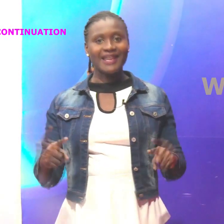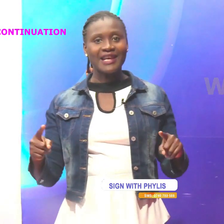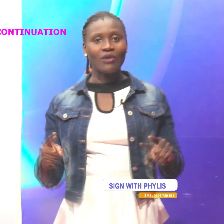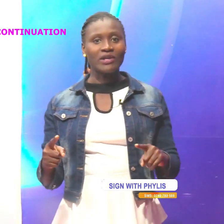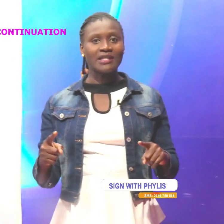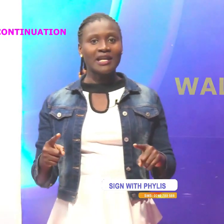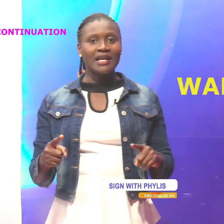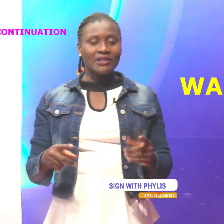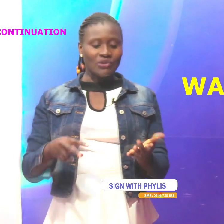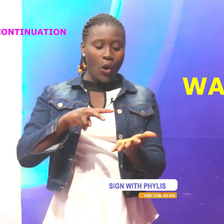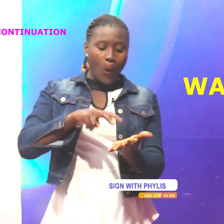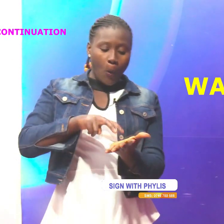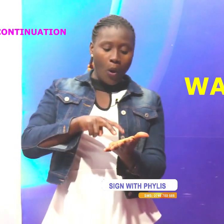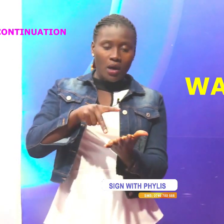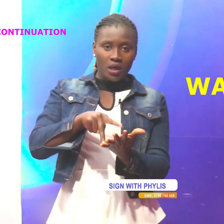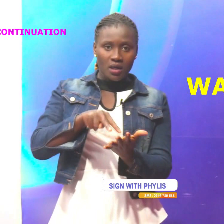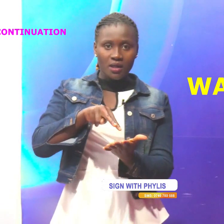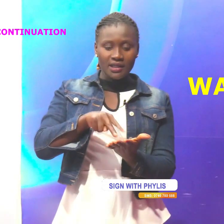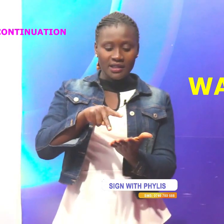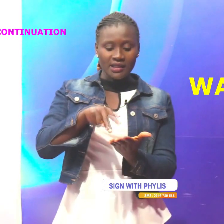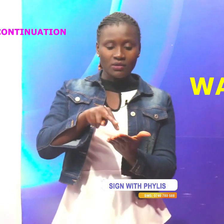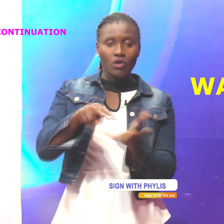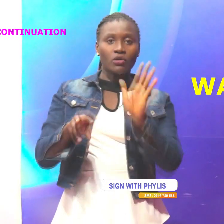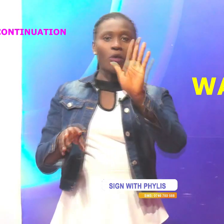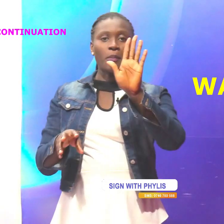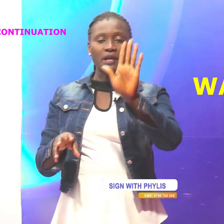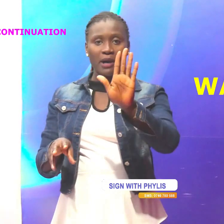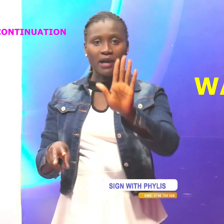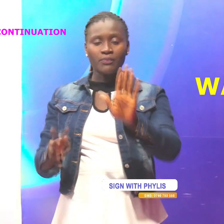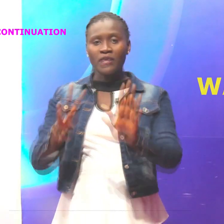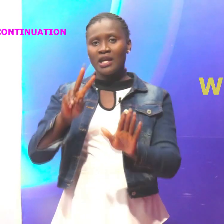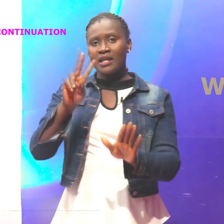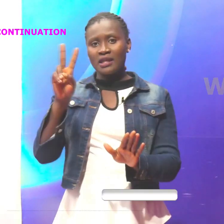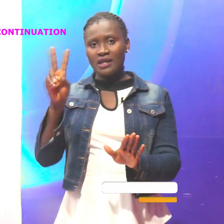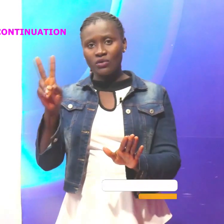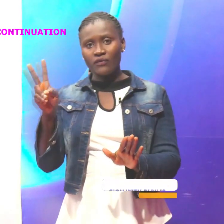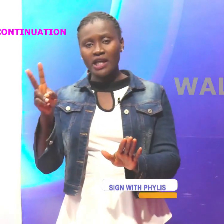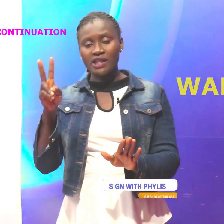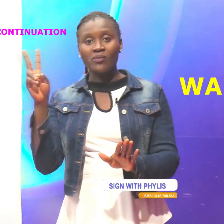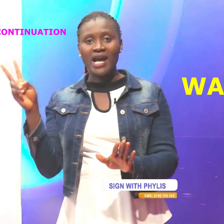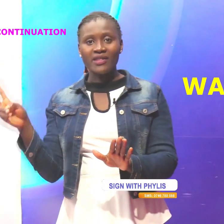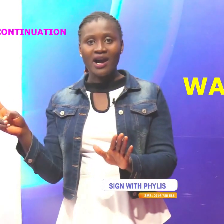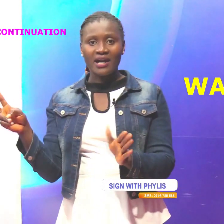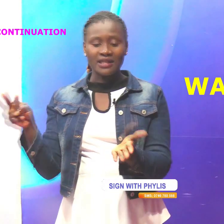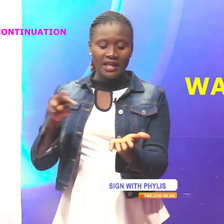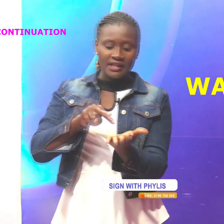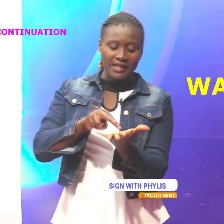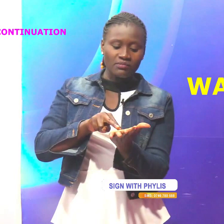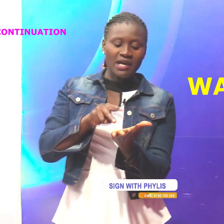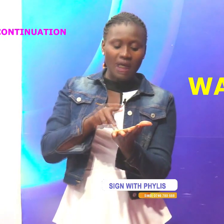language. So walk. This is walk. Open palm. The two fingers from the other hand, just make a walking